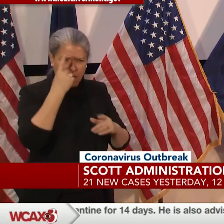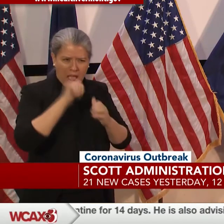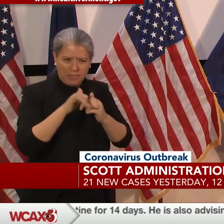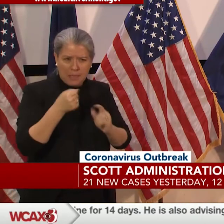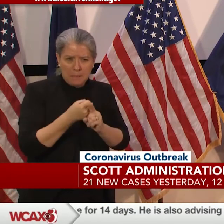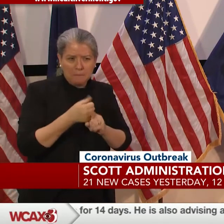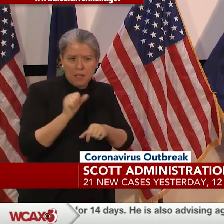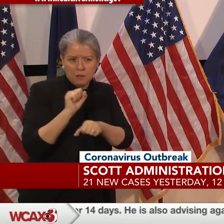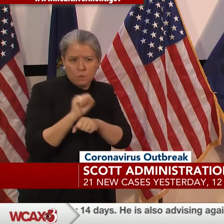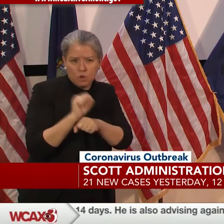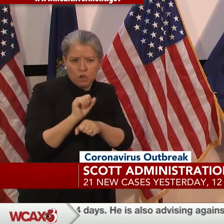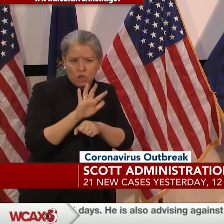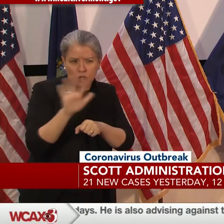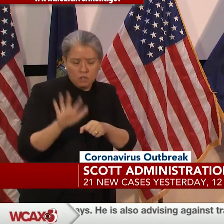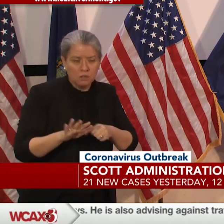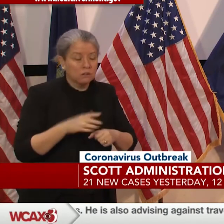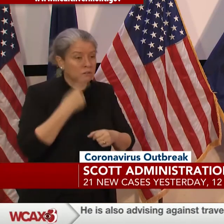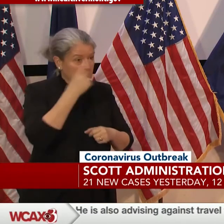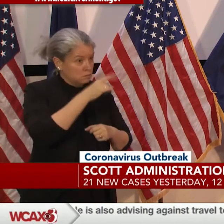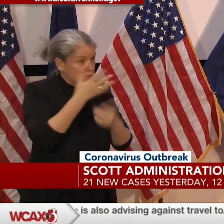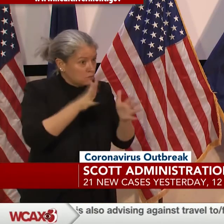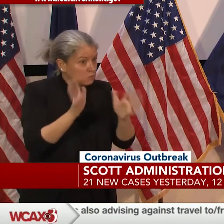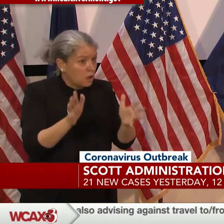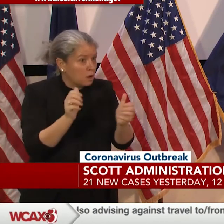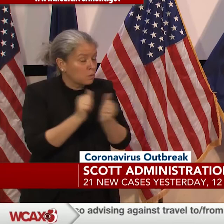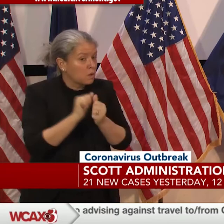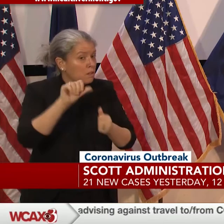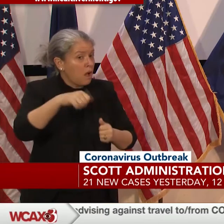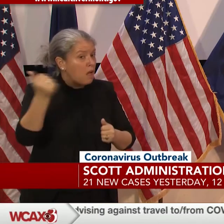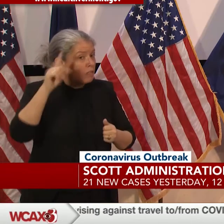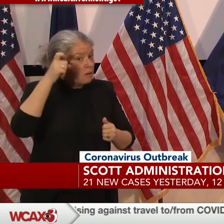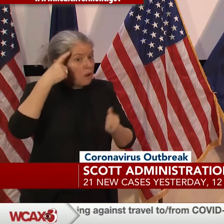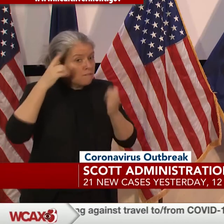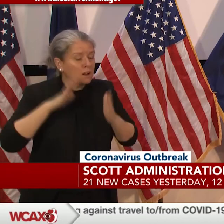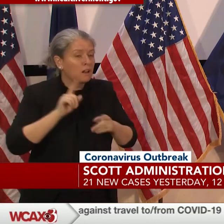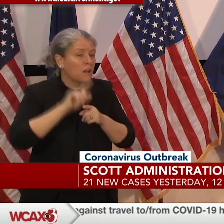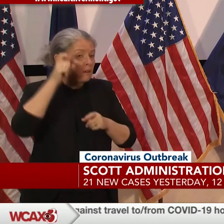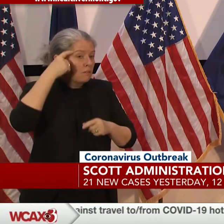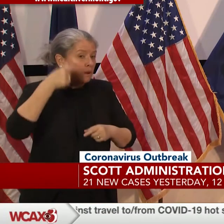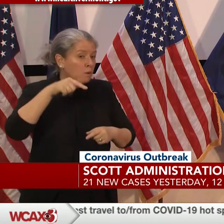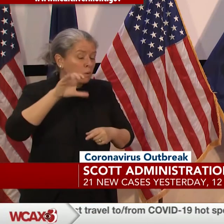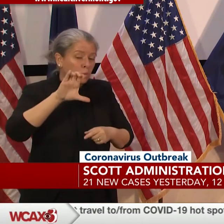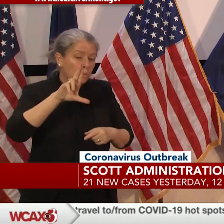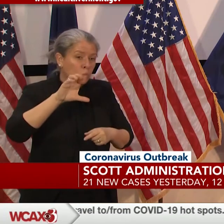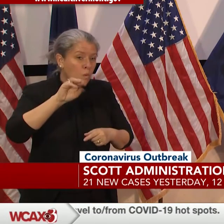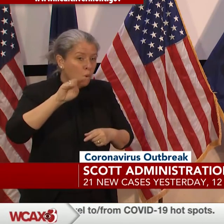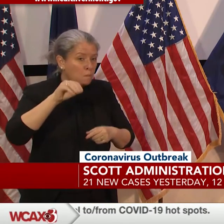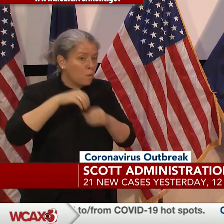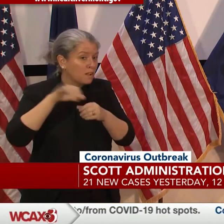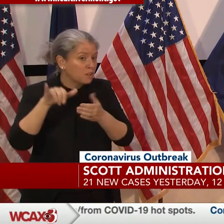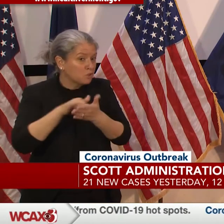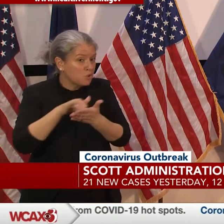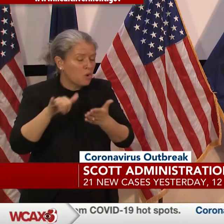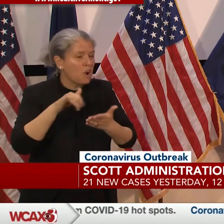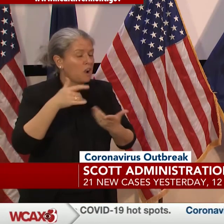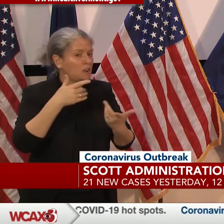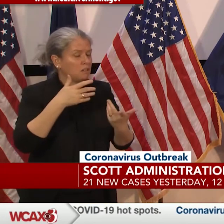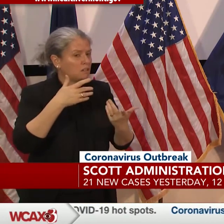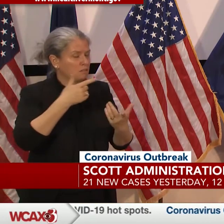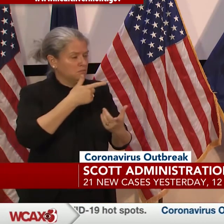neighboring governors, like Governor Cuomo, about this addendum and its